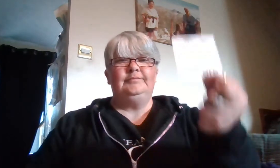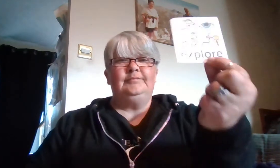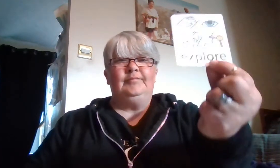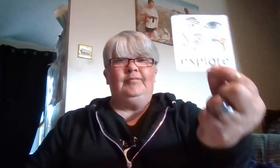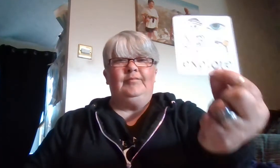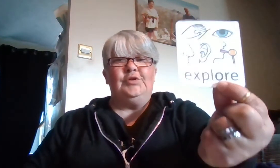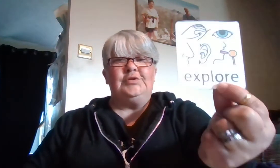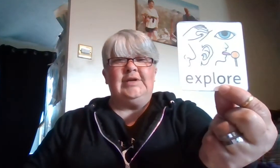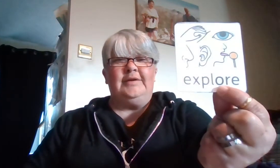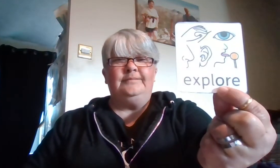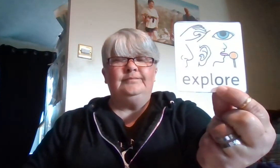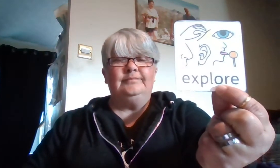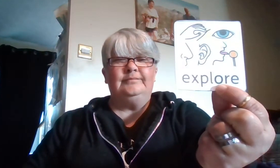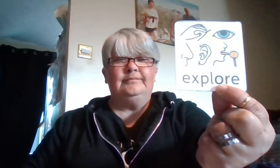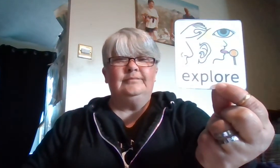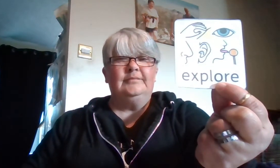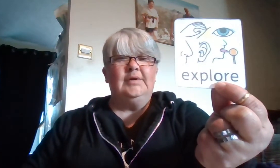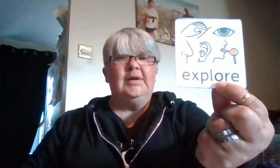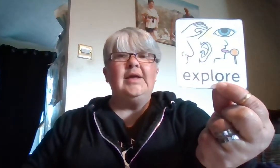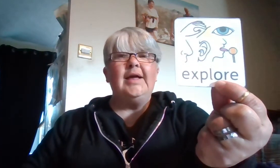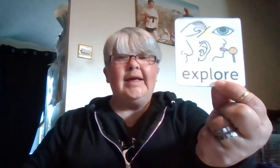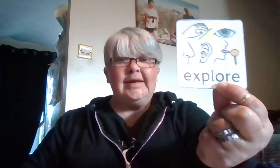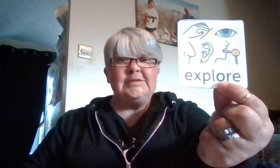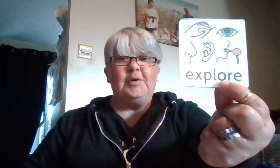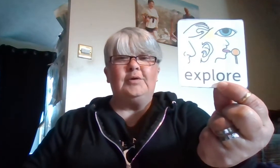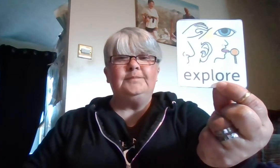Your turn. Explore.